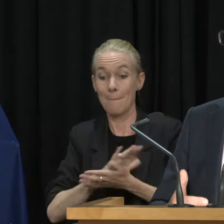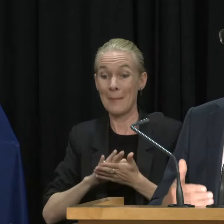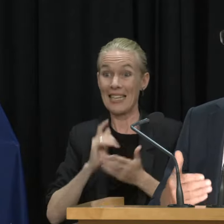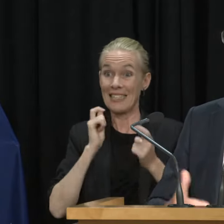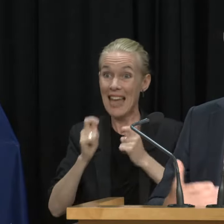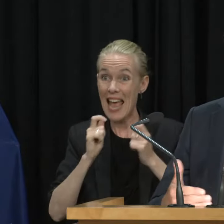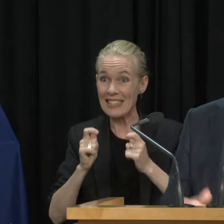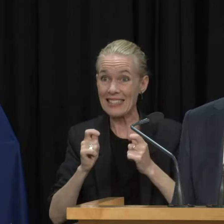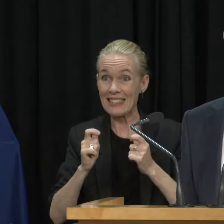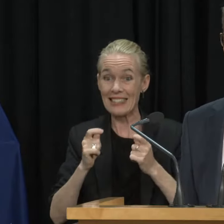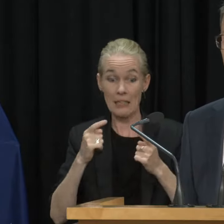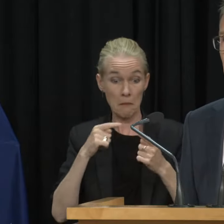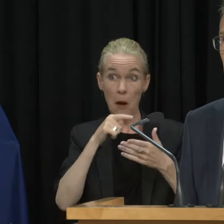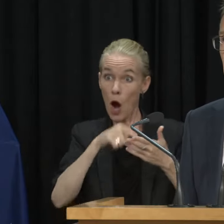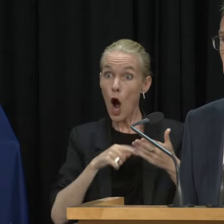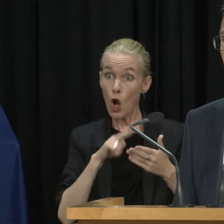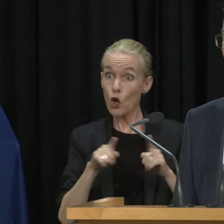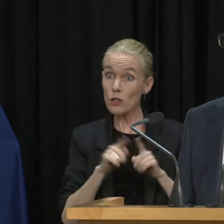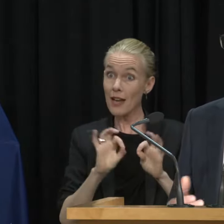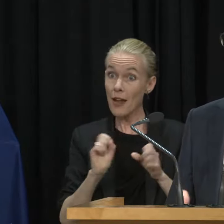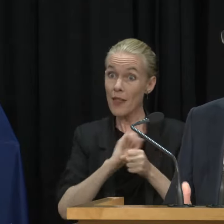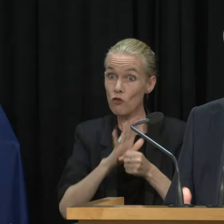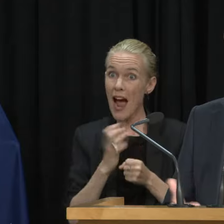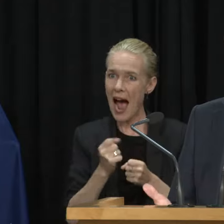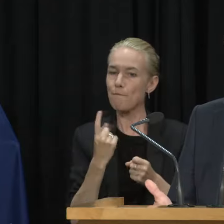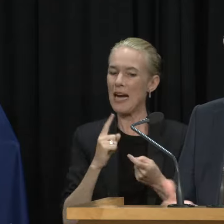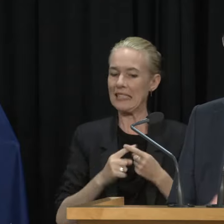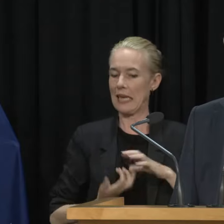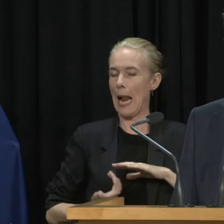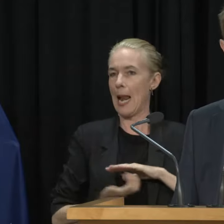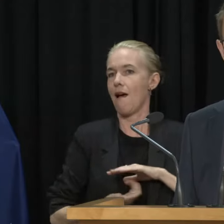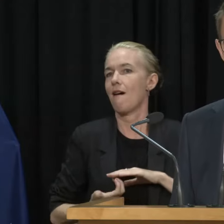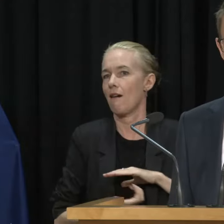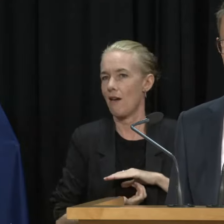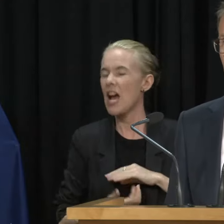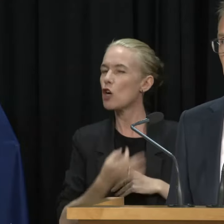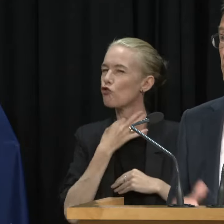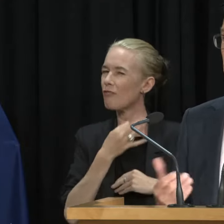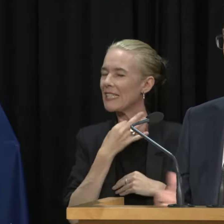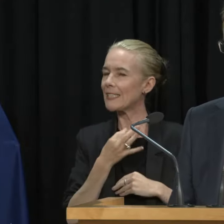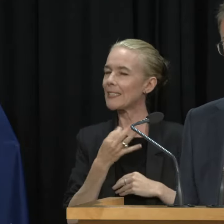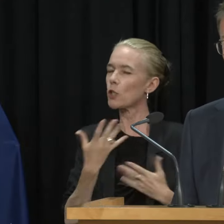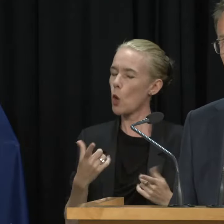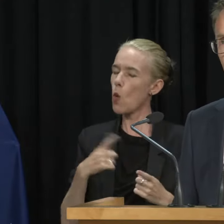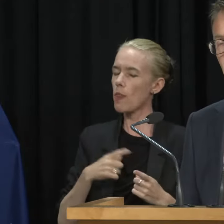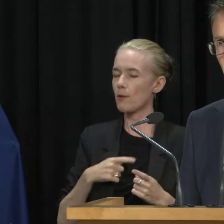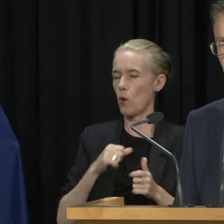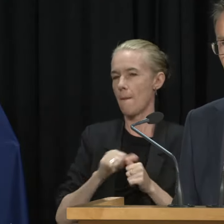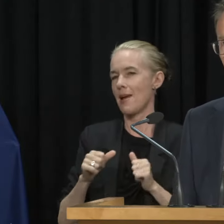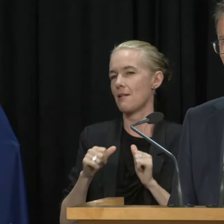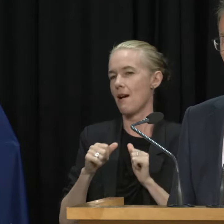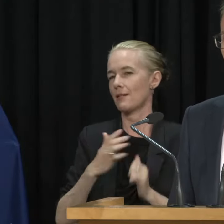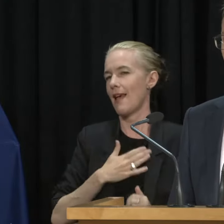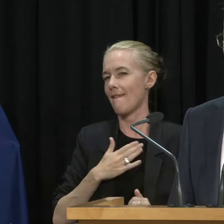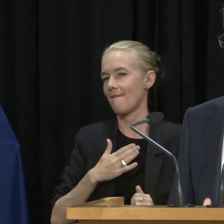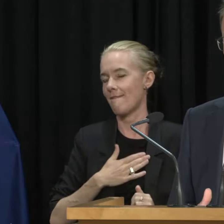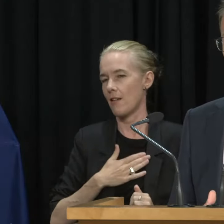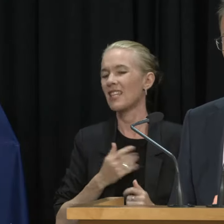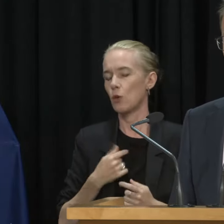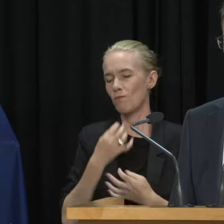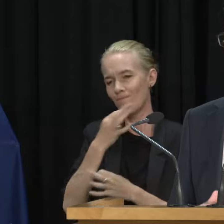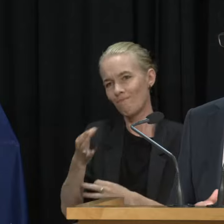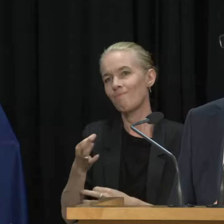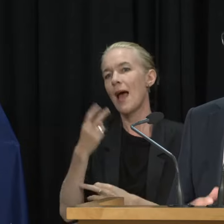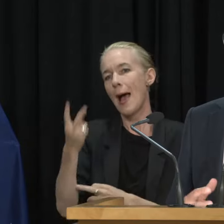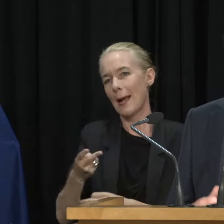may have returned a negative test initially and be back at school, possibly asymptomatic, and so we need to just rule that out. A reminder